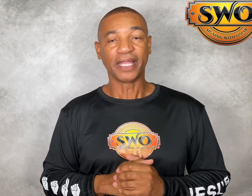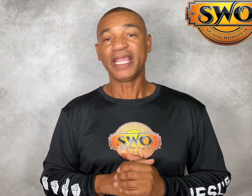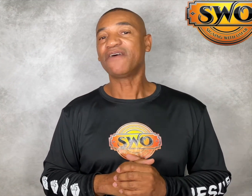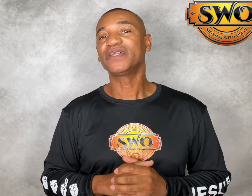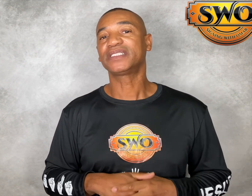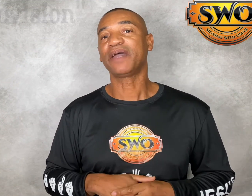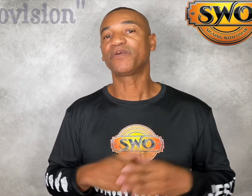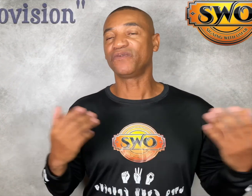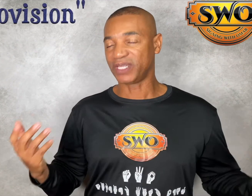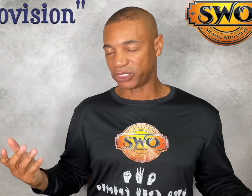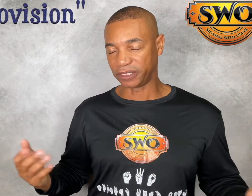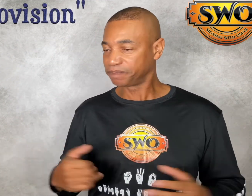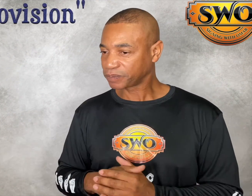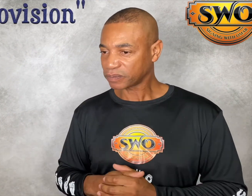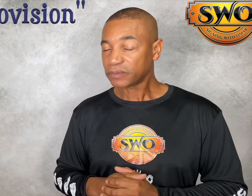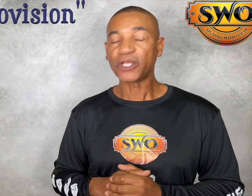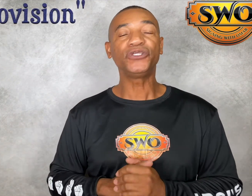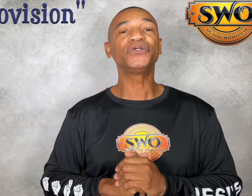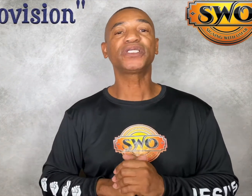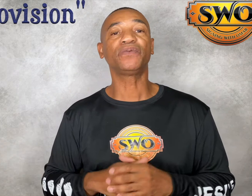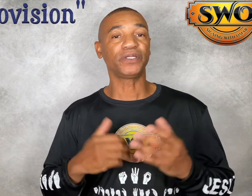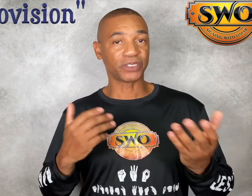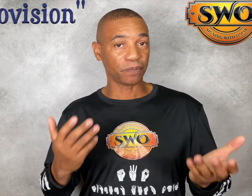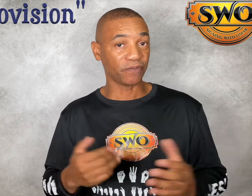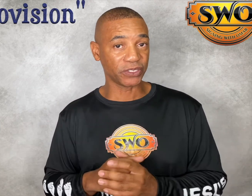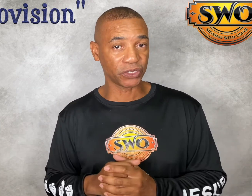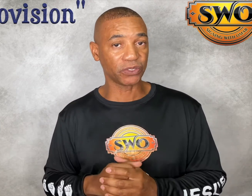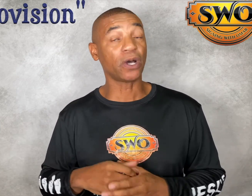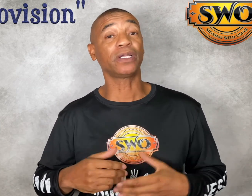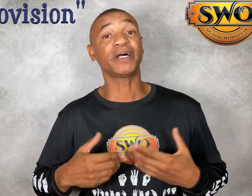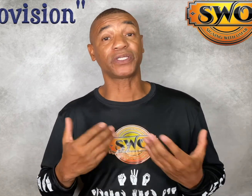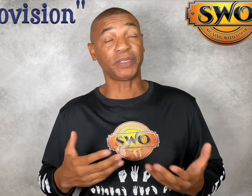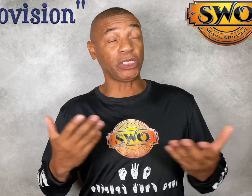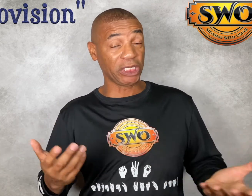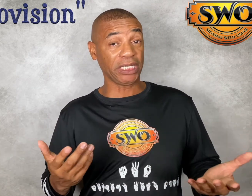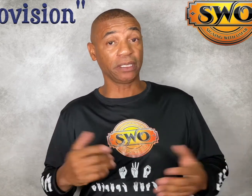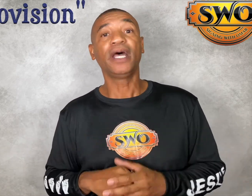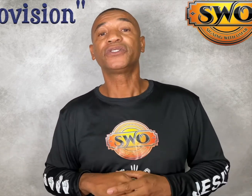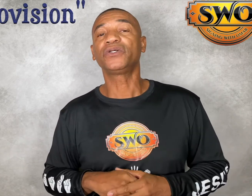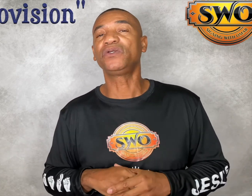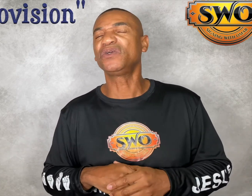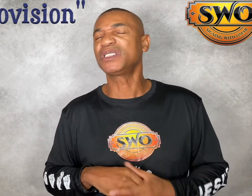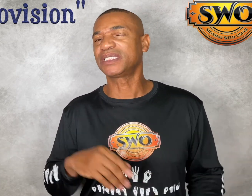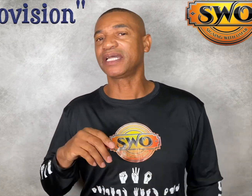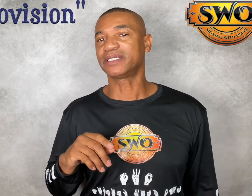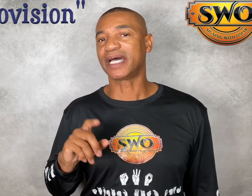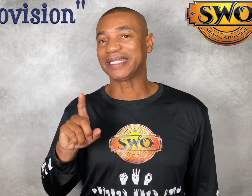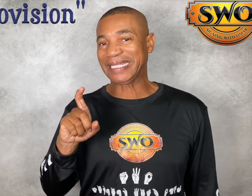Now for the sign provision. Usually when you're saying provision, you're talking about something you need. So you usually sign the sign